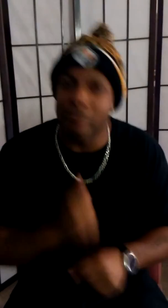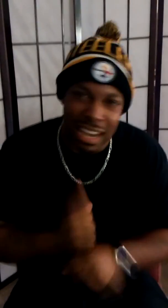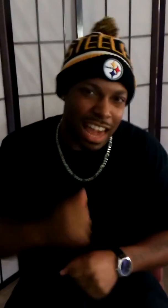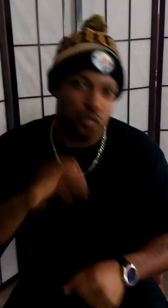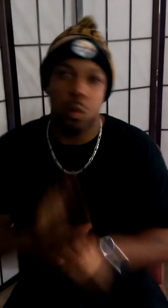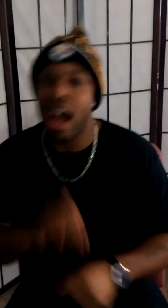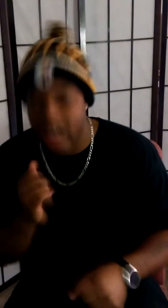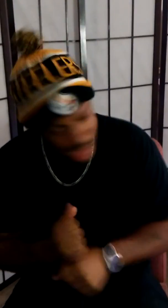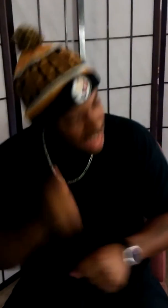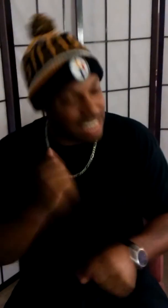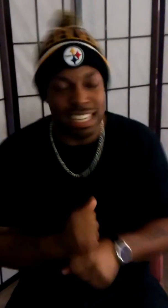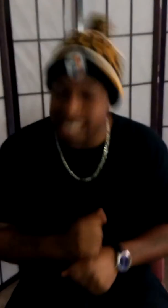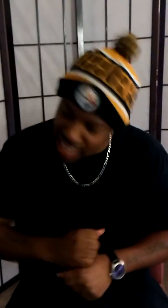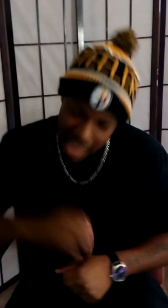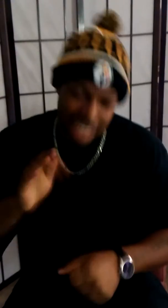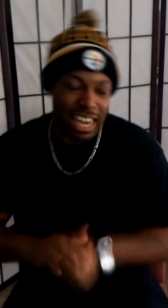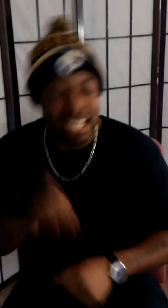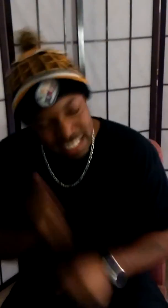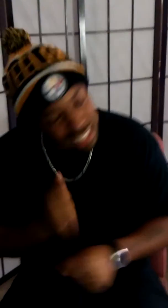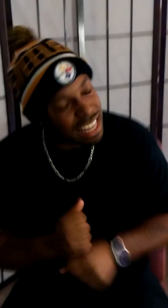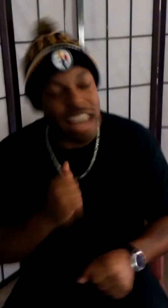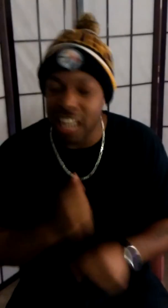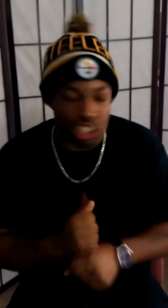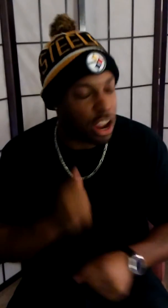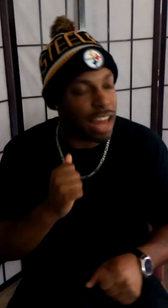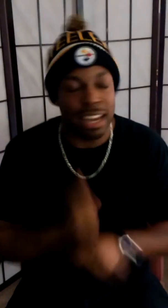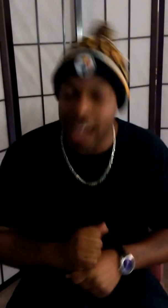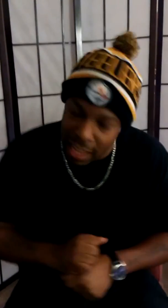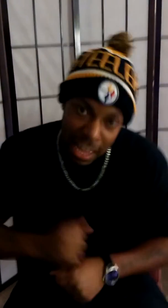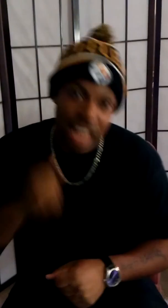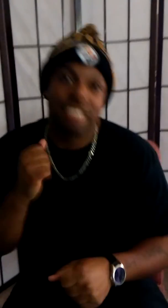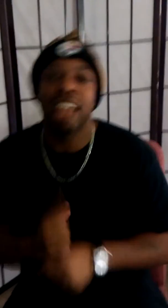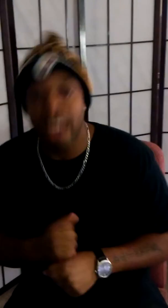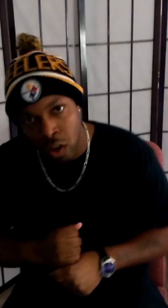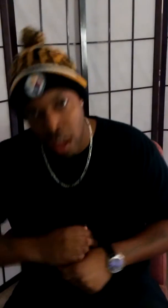my life. Why? At least I can't say that I tried mine.